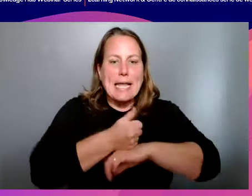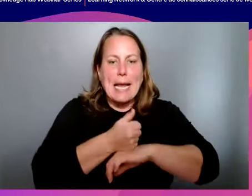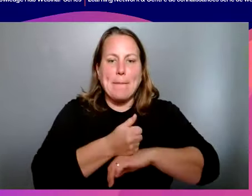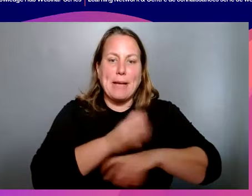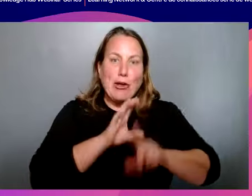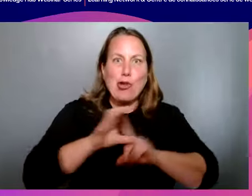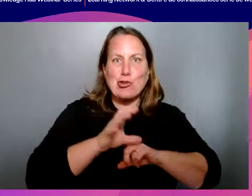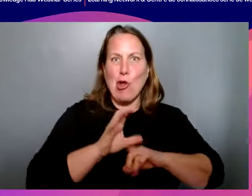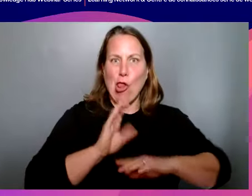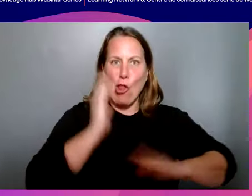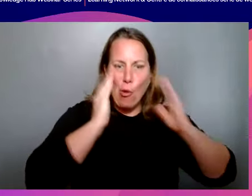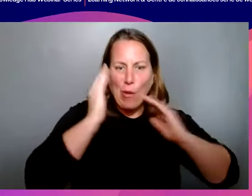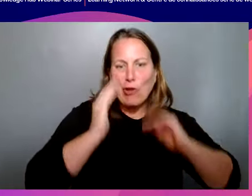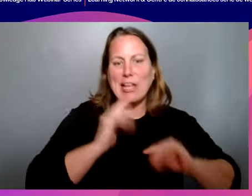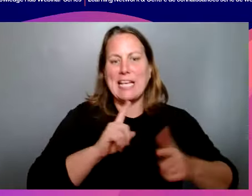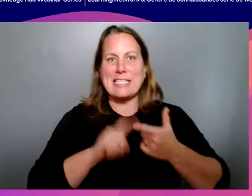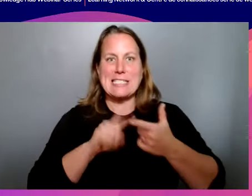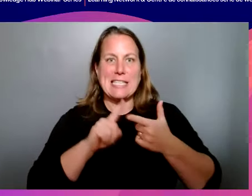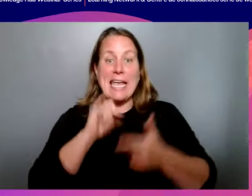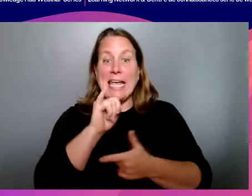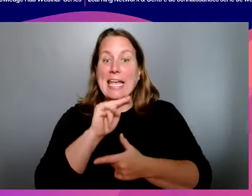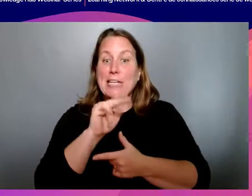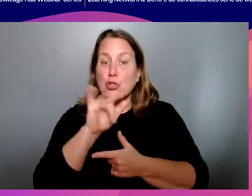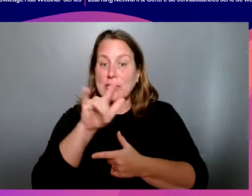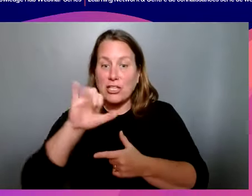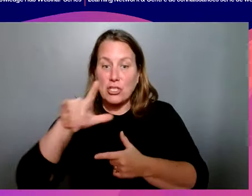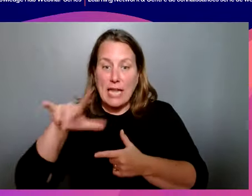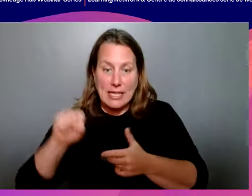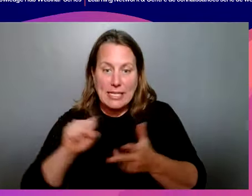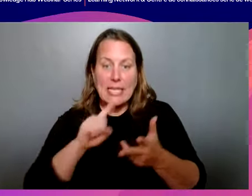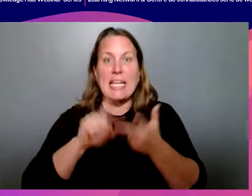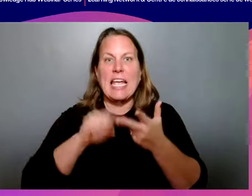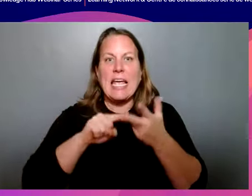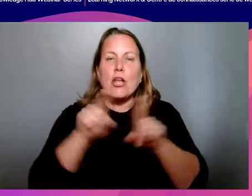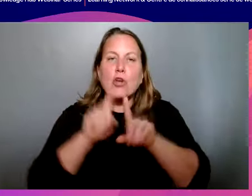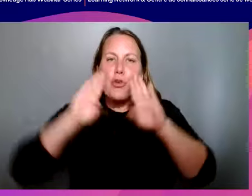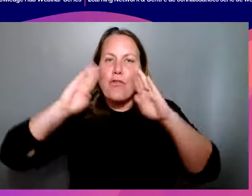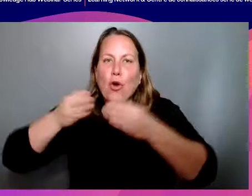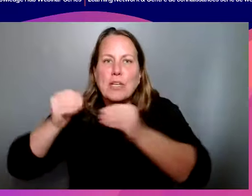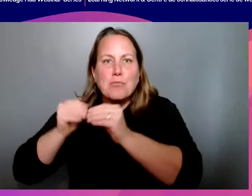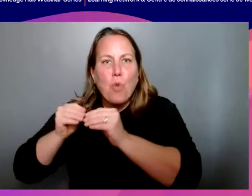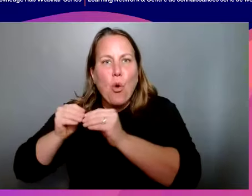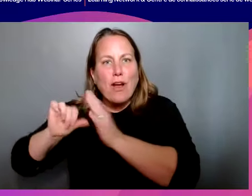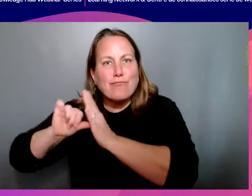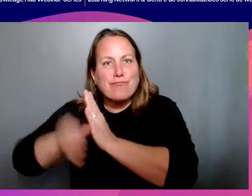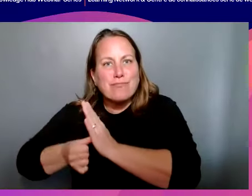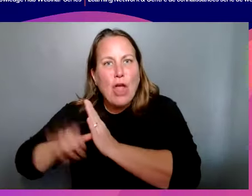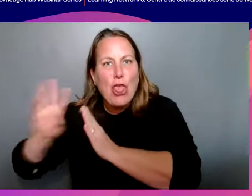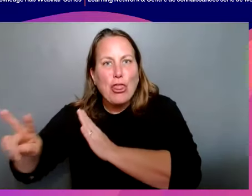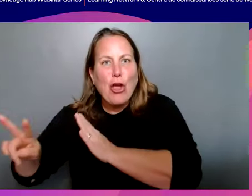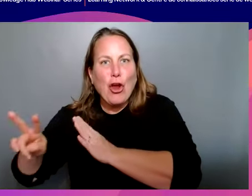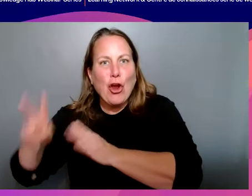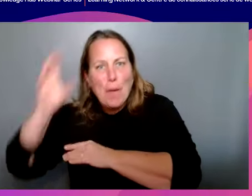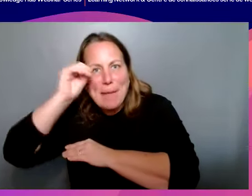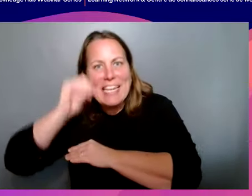intersectionality, and centers 2S LGBTQIA plus voices, ensuring that policies,